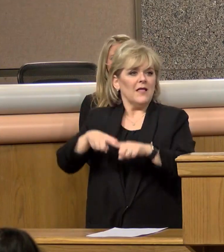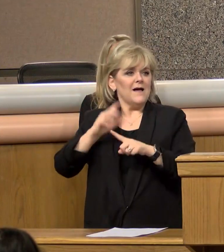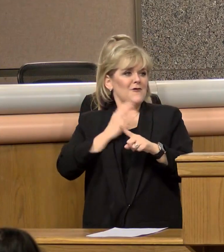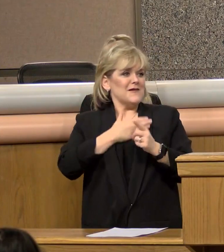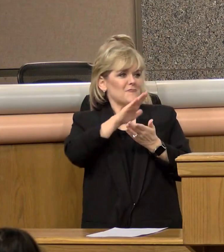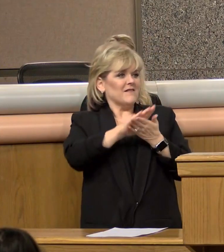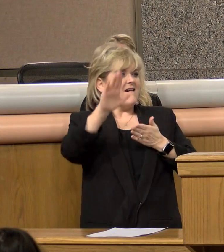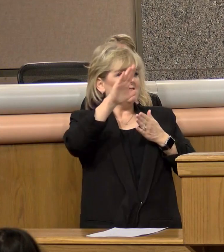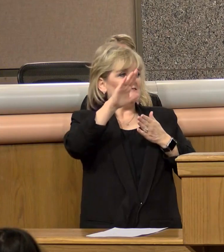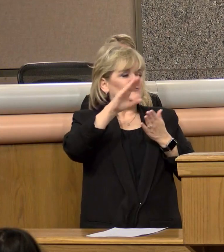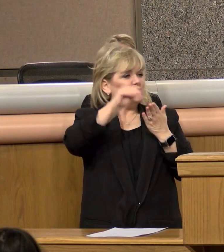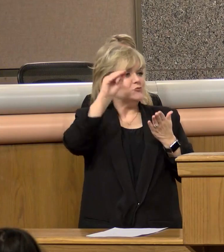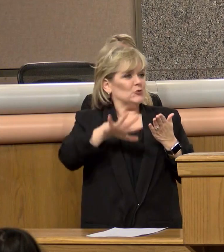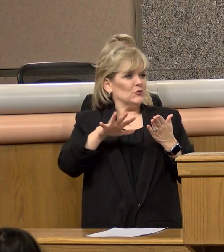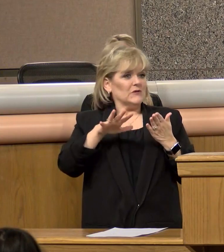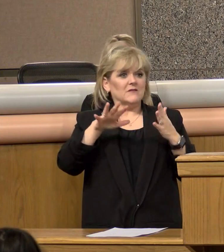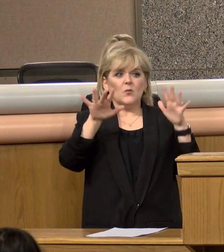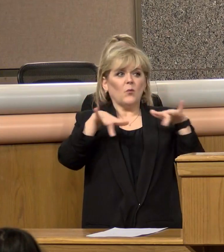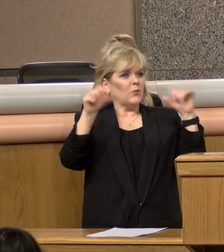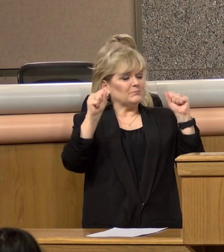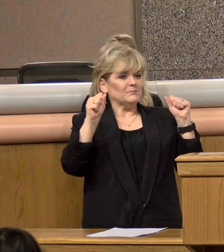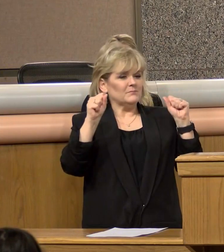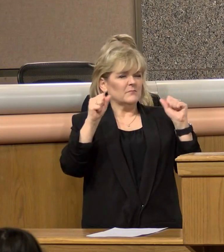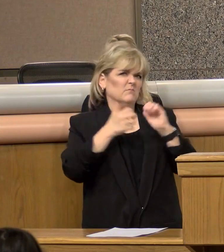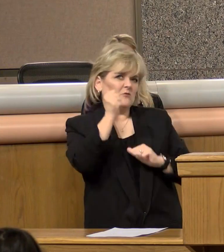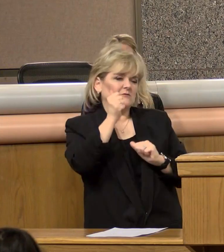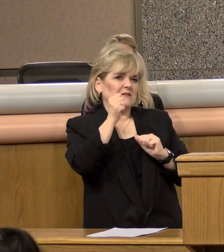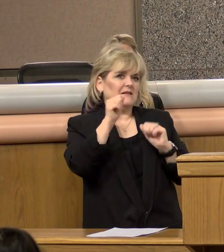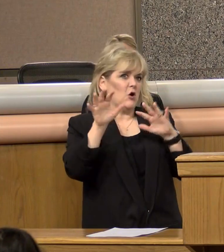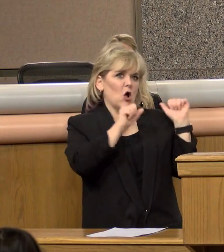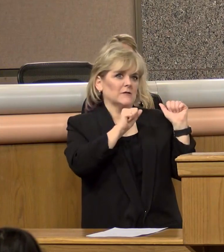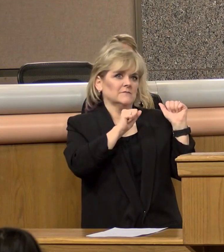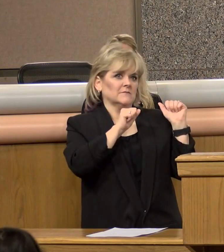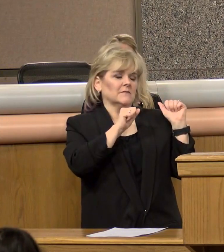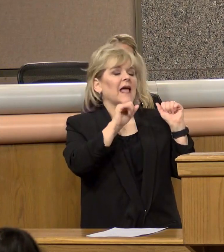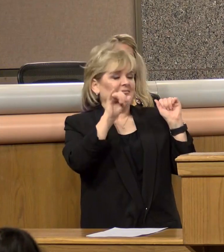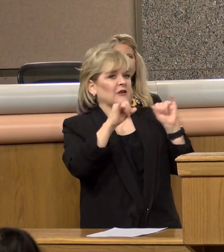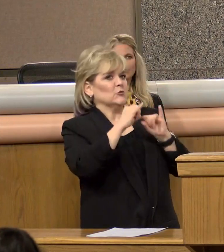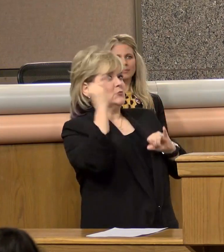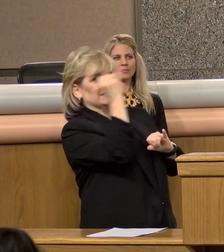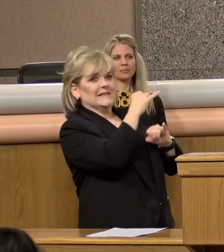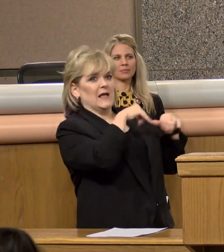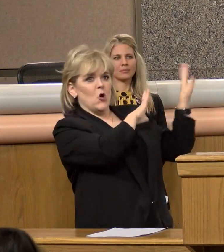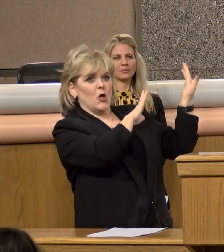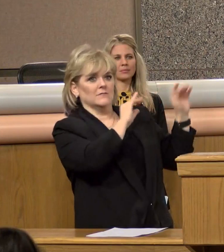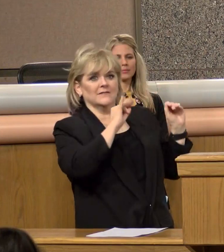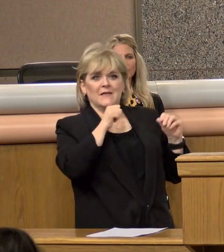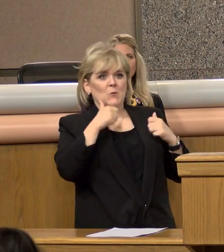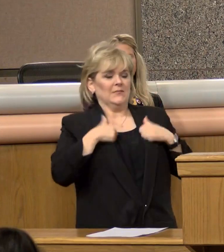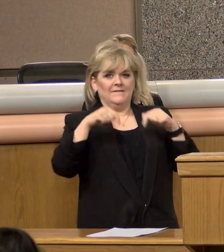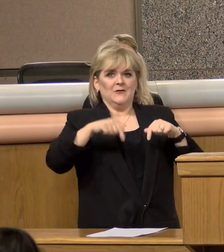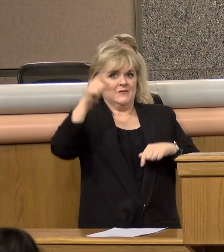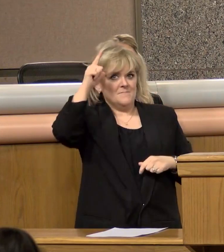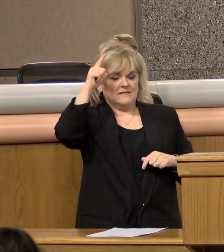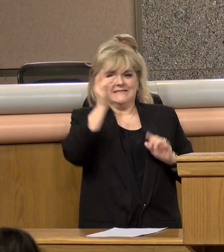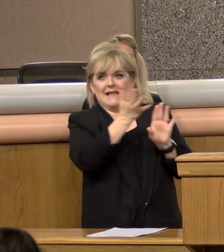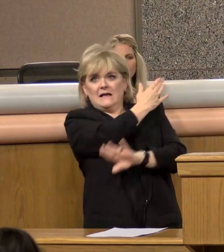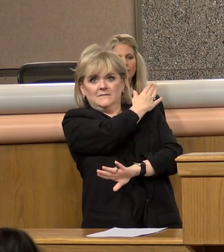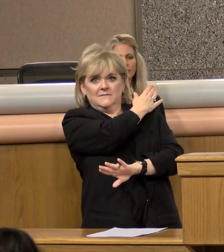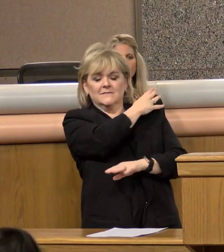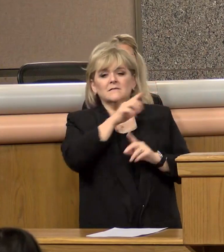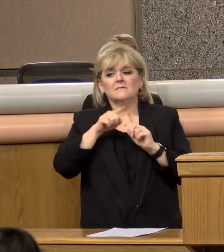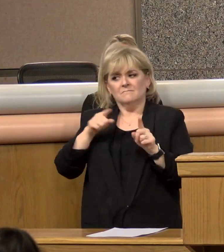uh and for the most part and they need to stay gone if they don't live here. Um but they they've